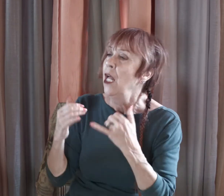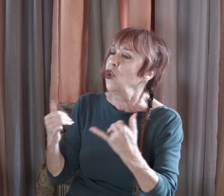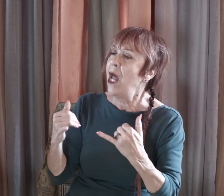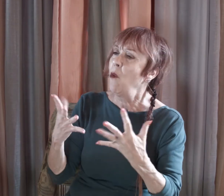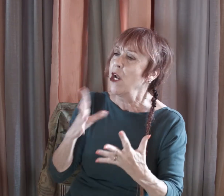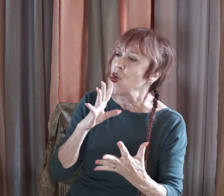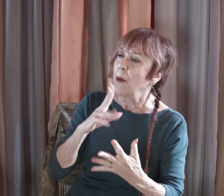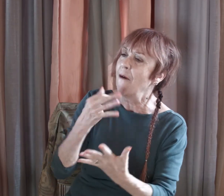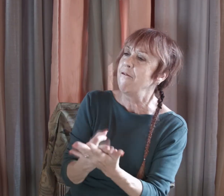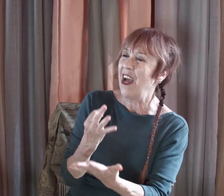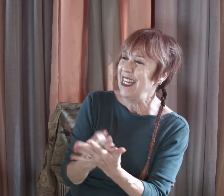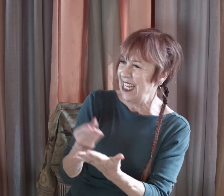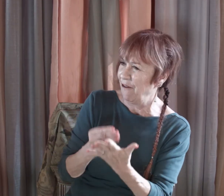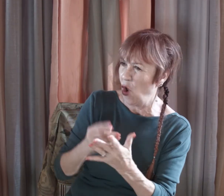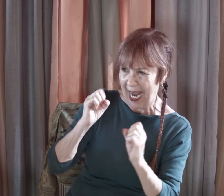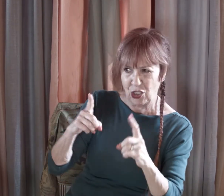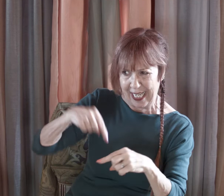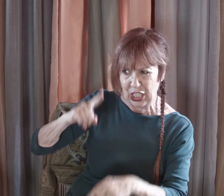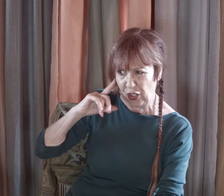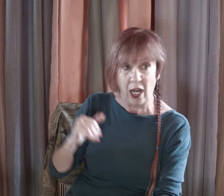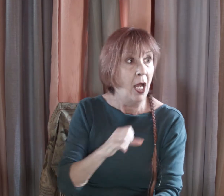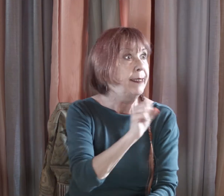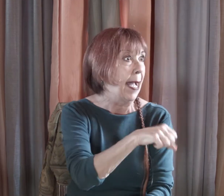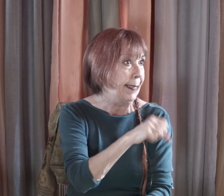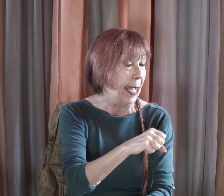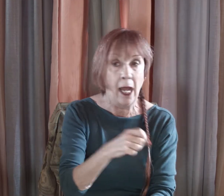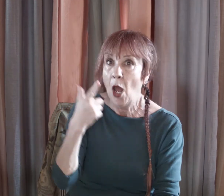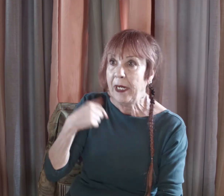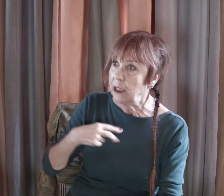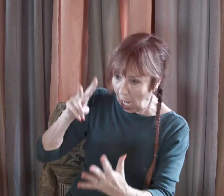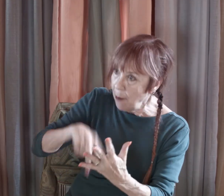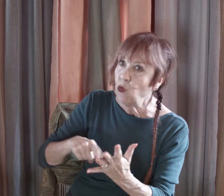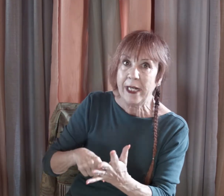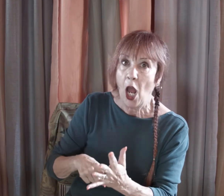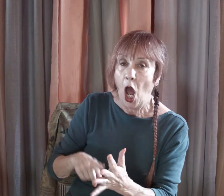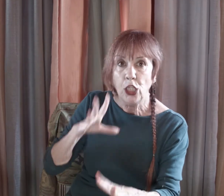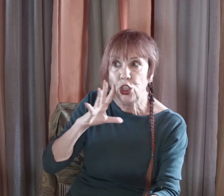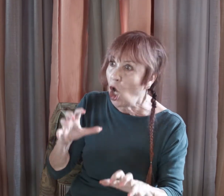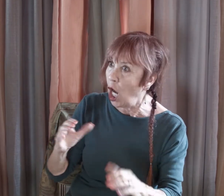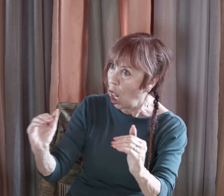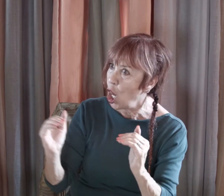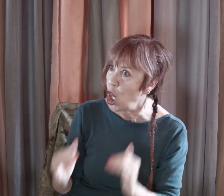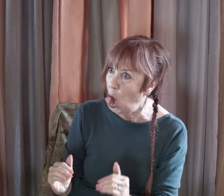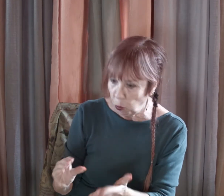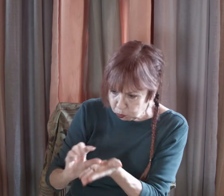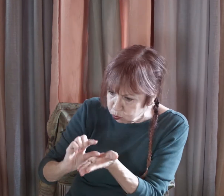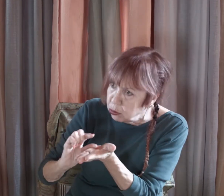about funding for education in California, which reading up on it is shockingly low for reasons